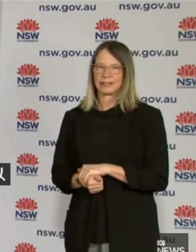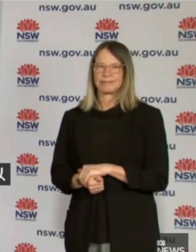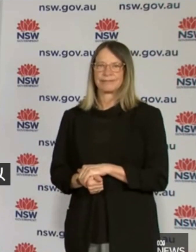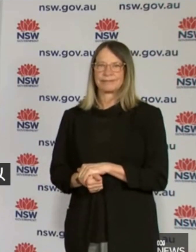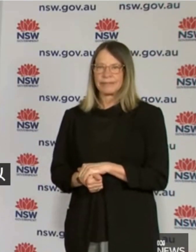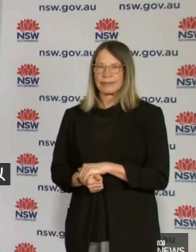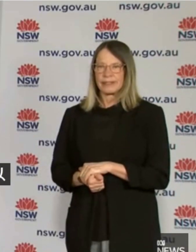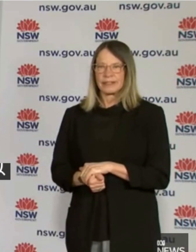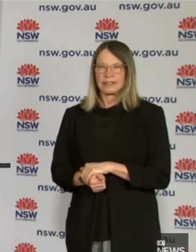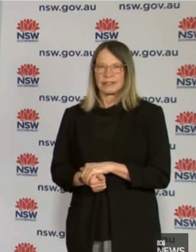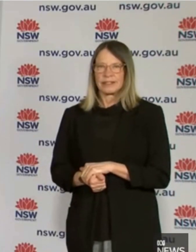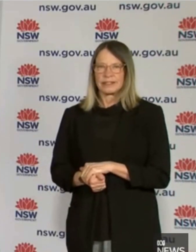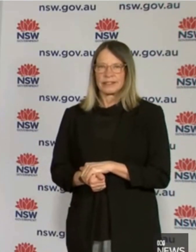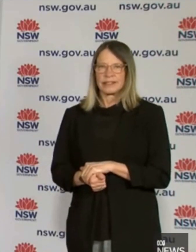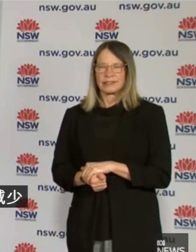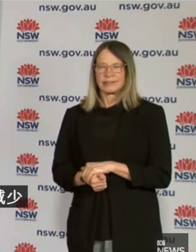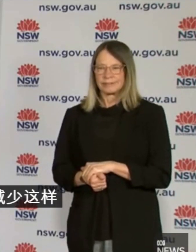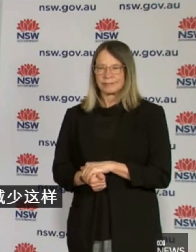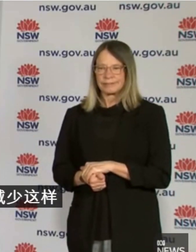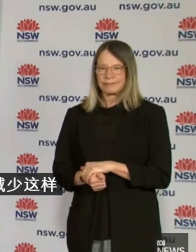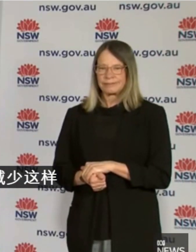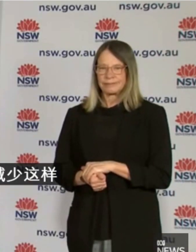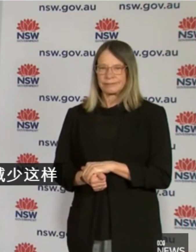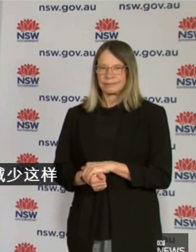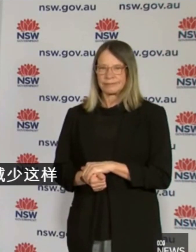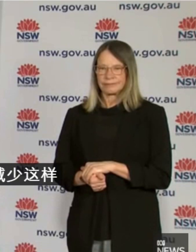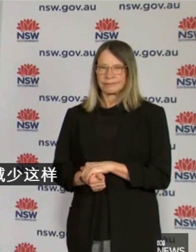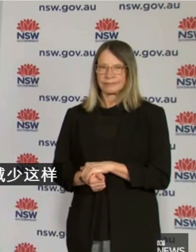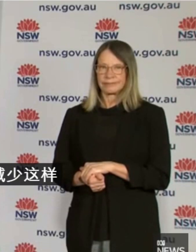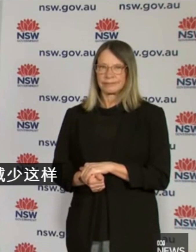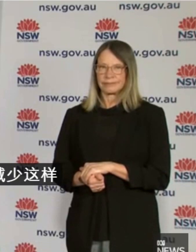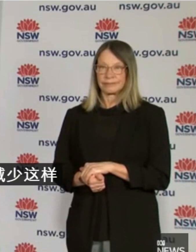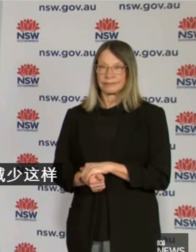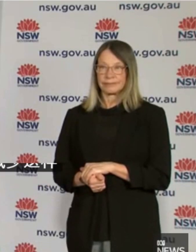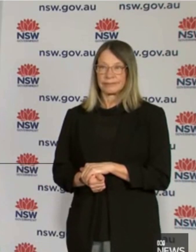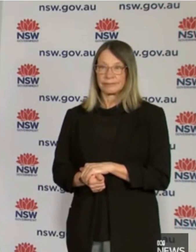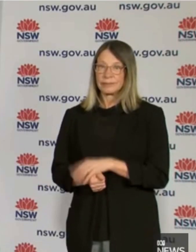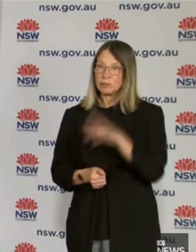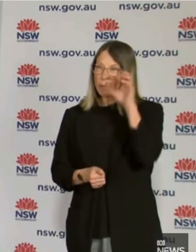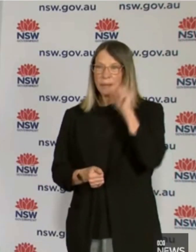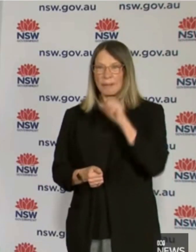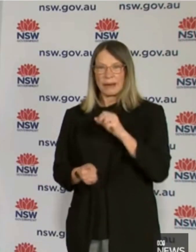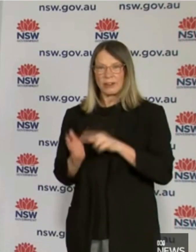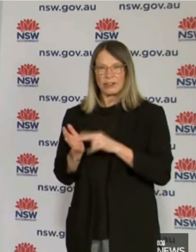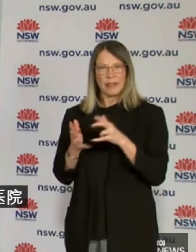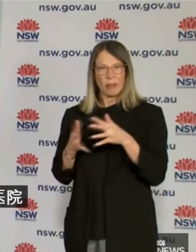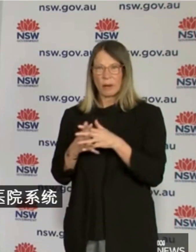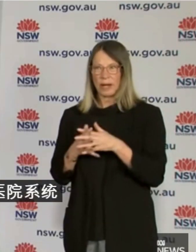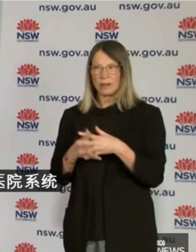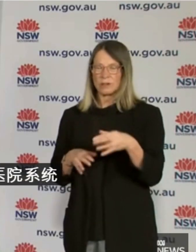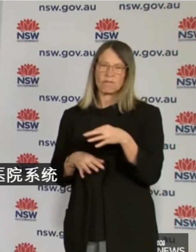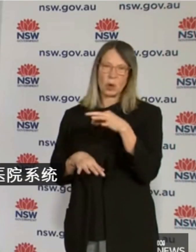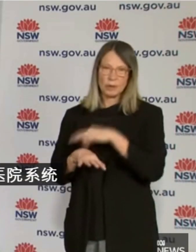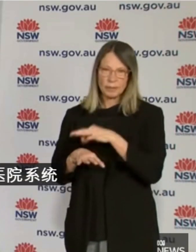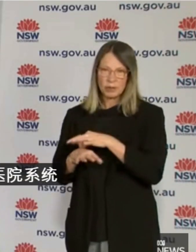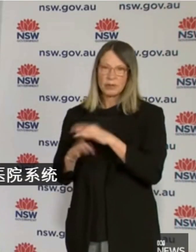think that we shouldn't diminish the fact that the hospital system, the state hospital system here and in